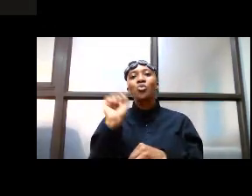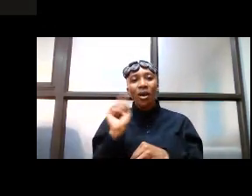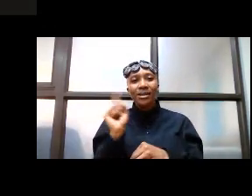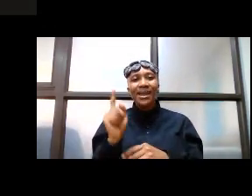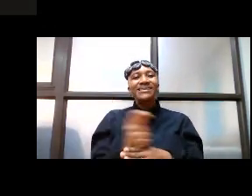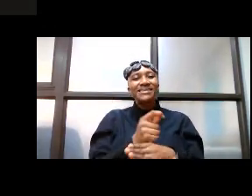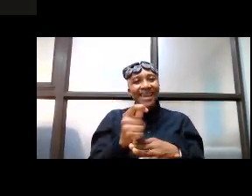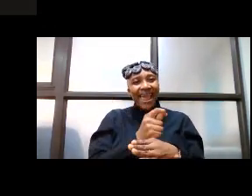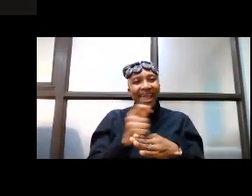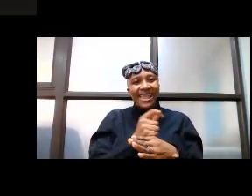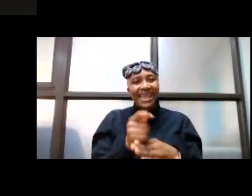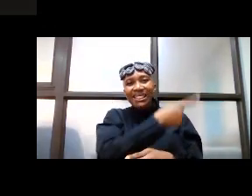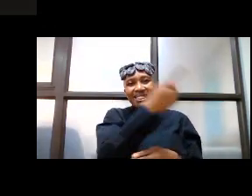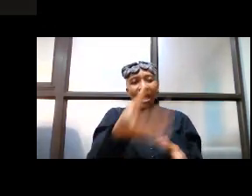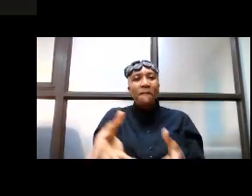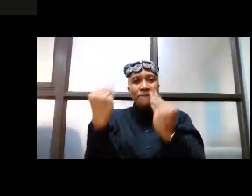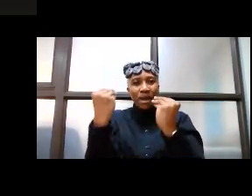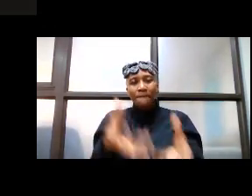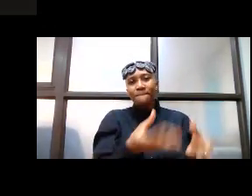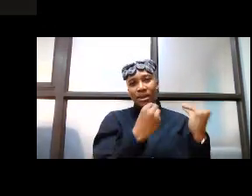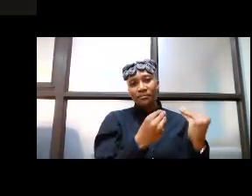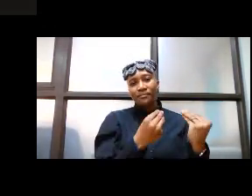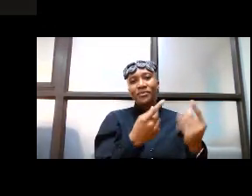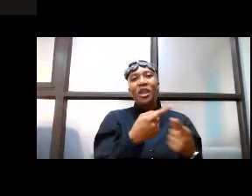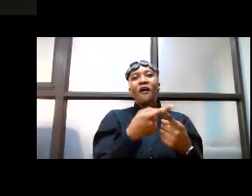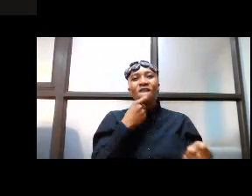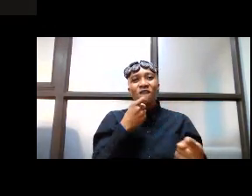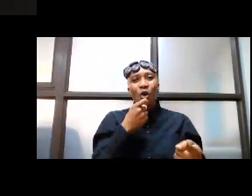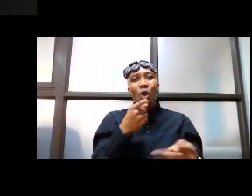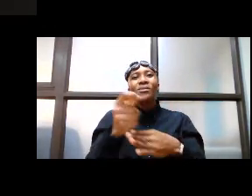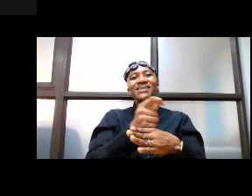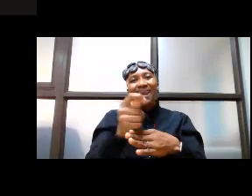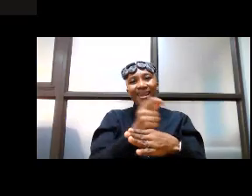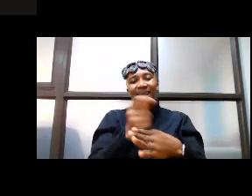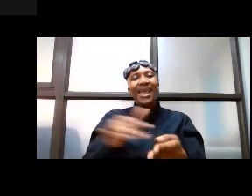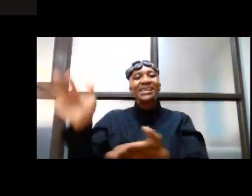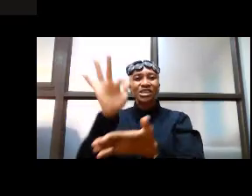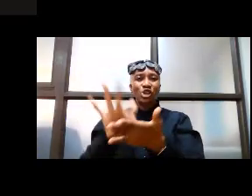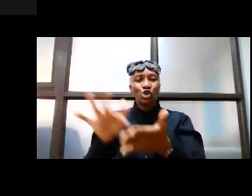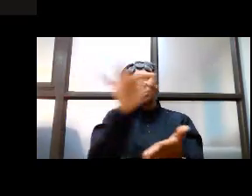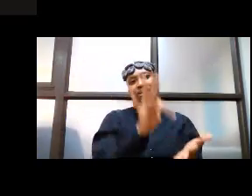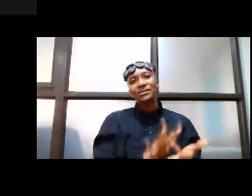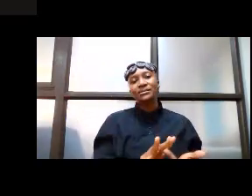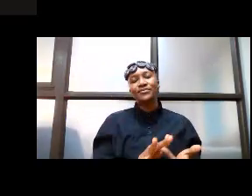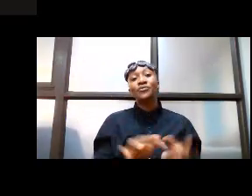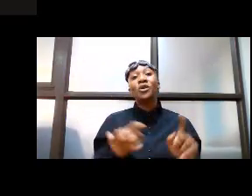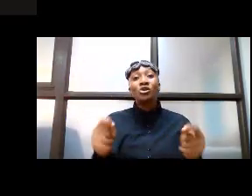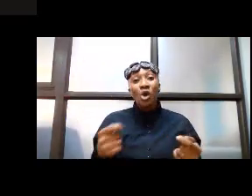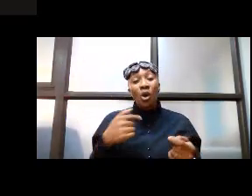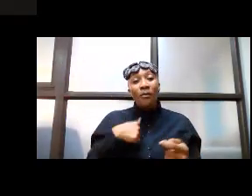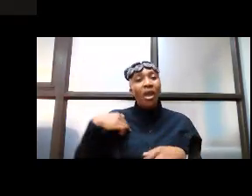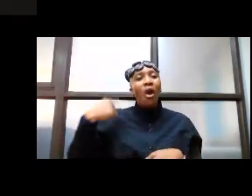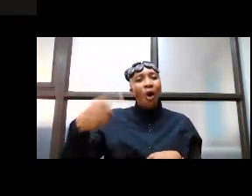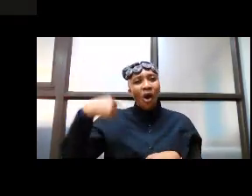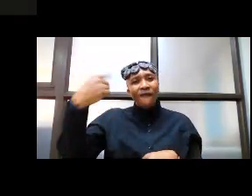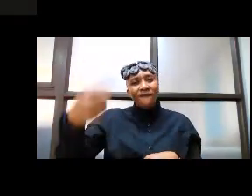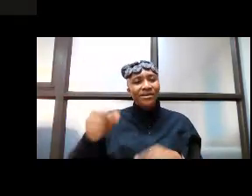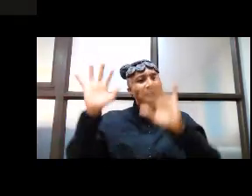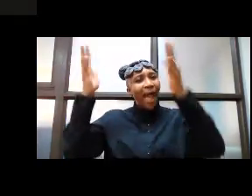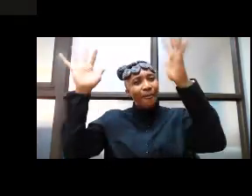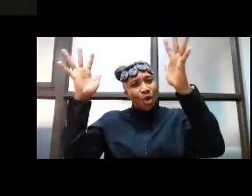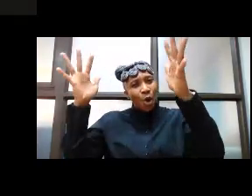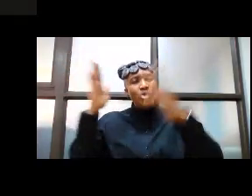that they receive from the training institutions, which is why I often applaud the